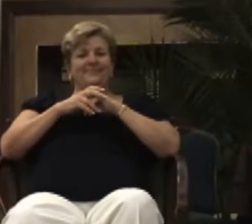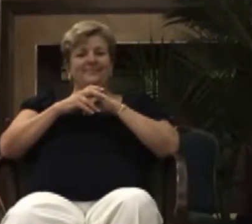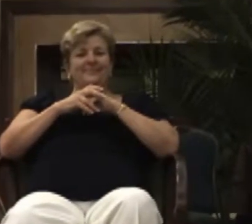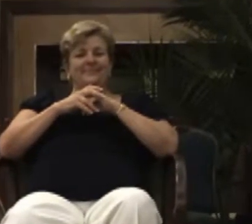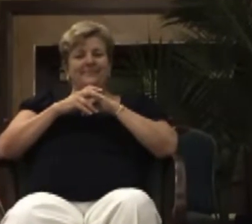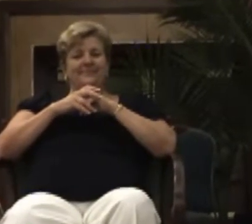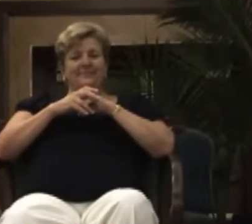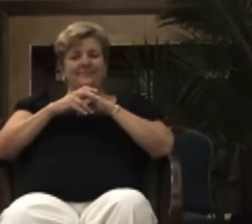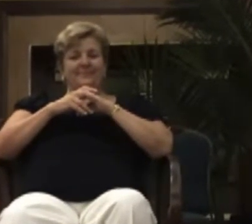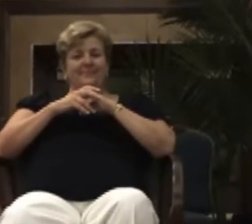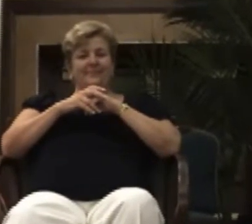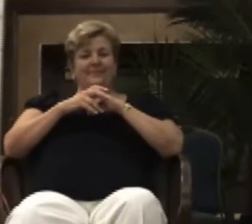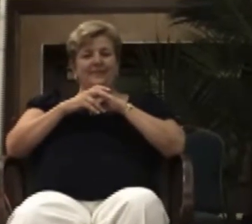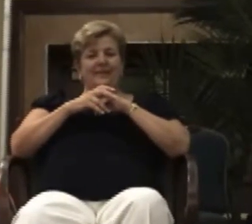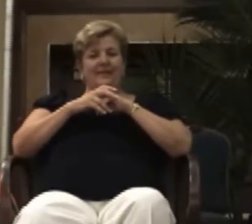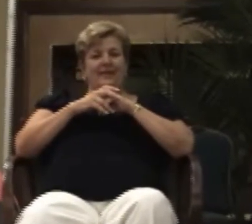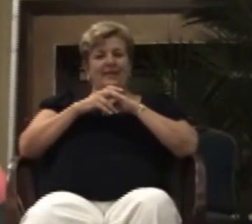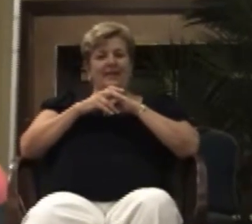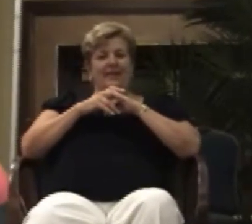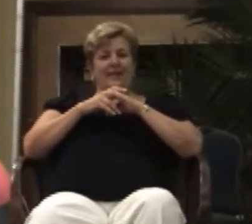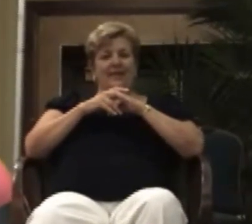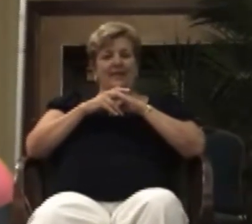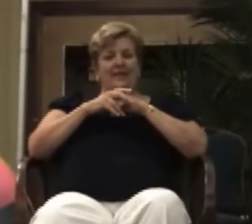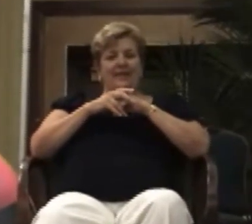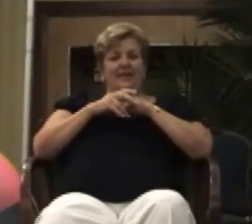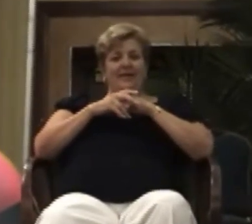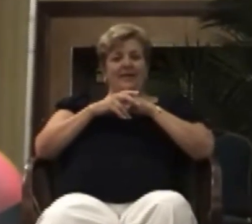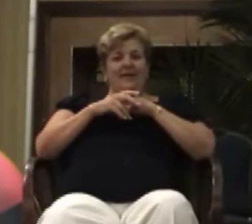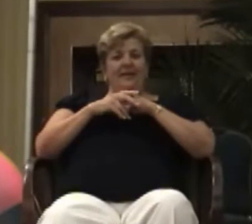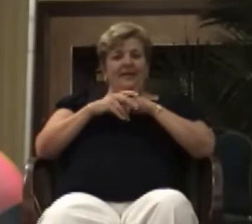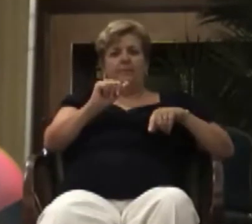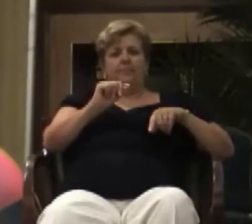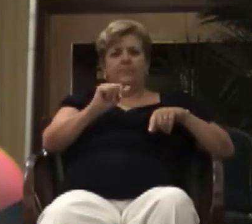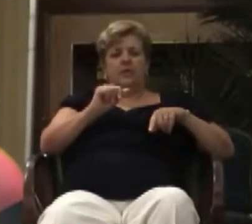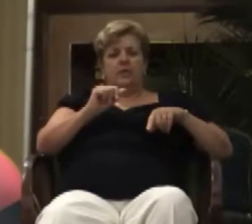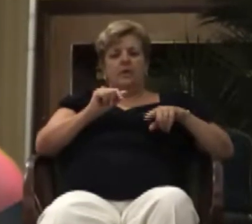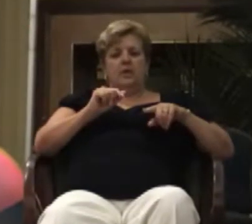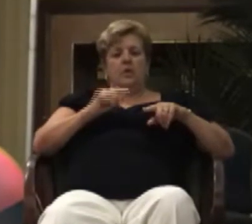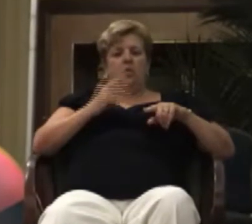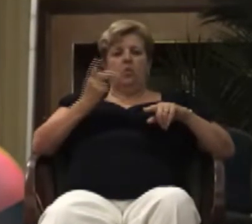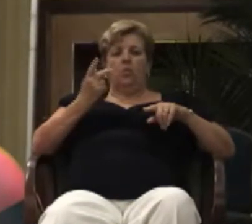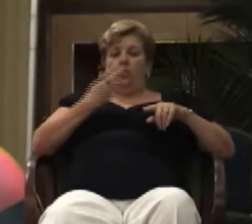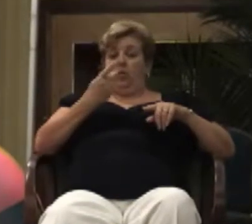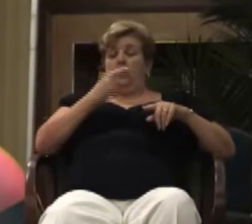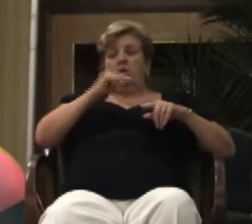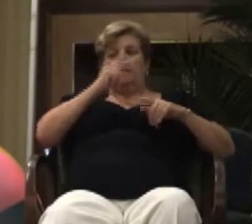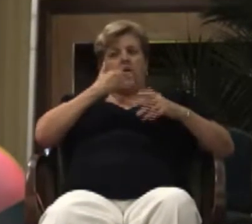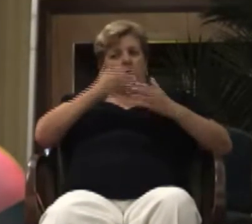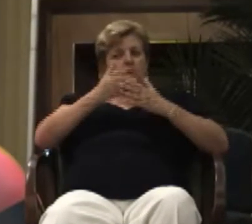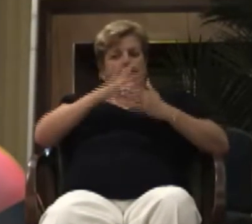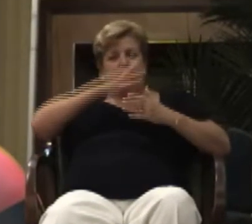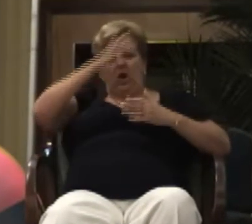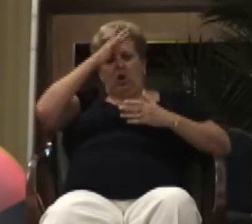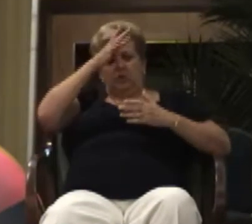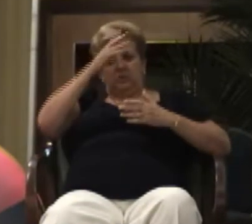It took us a long time. He's a rager and I'm a rager. Good Lord. Certainly wasn't. He had to abandon his children in his